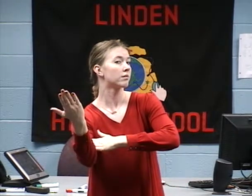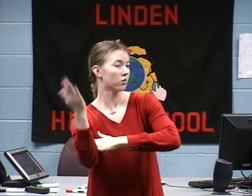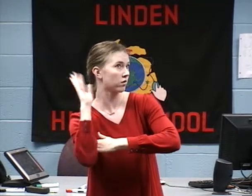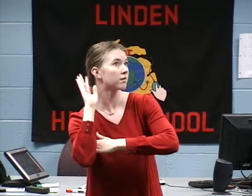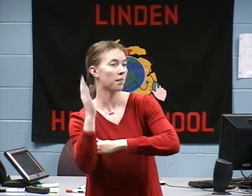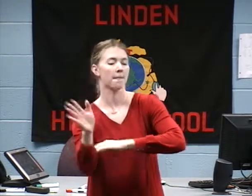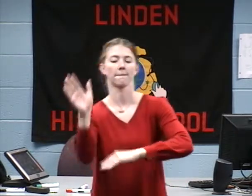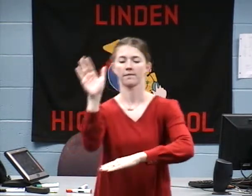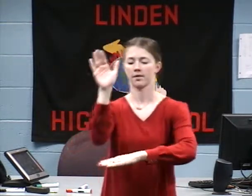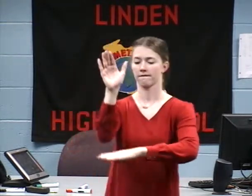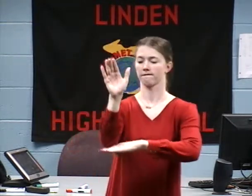Rising.